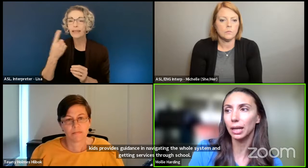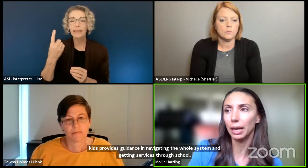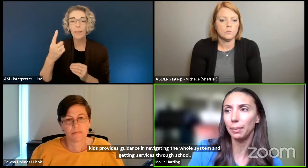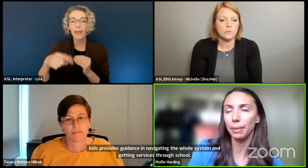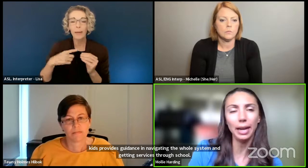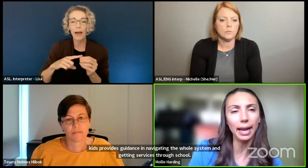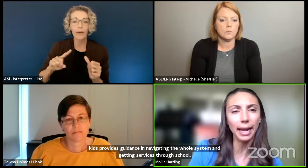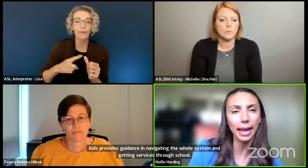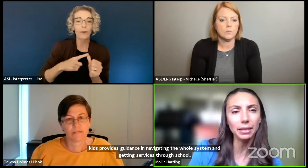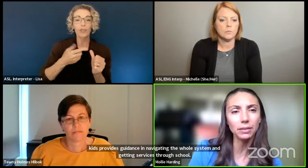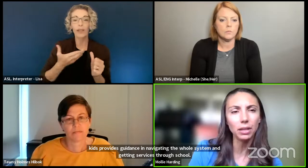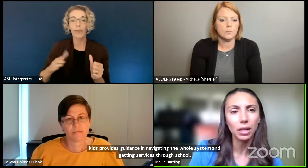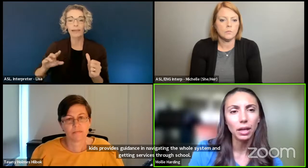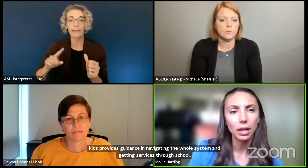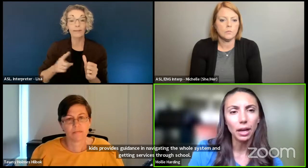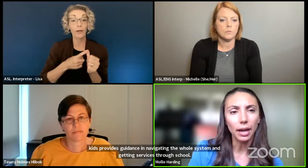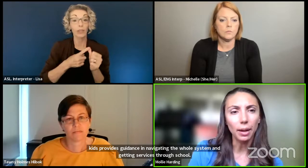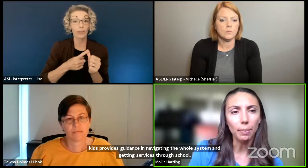first, and